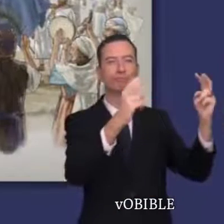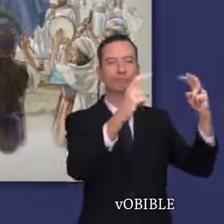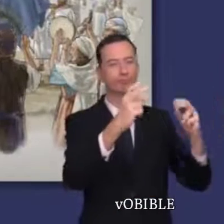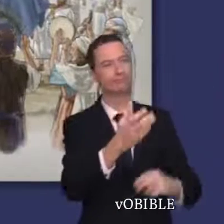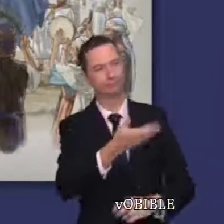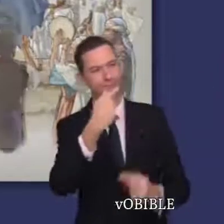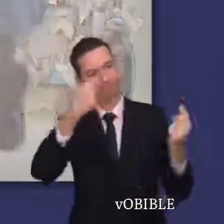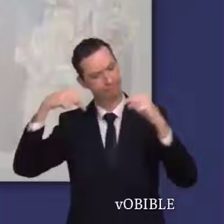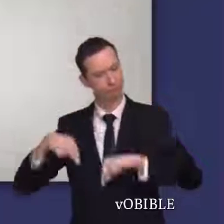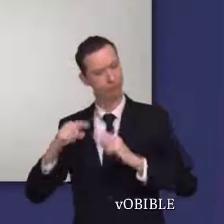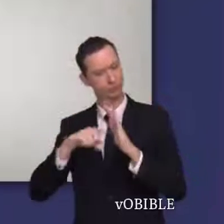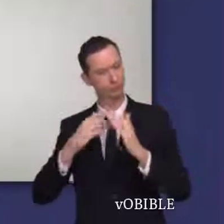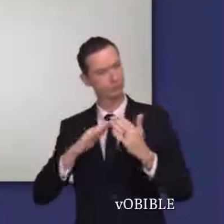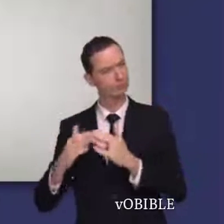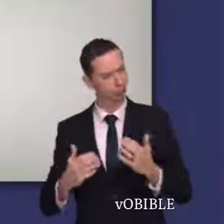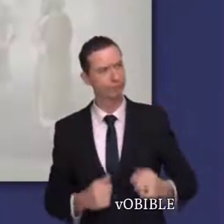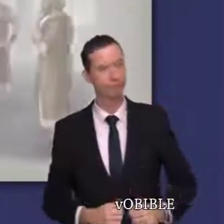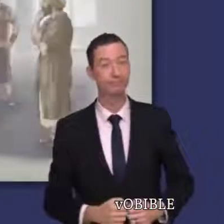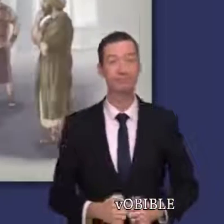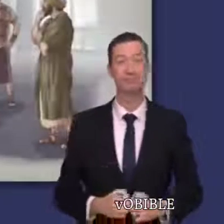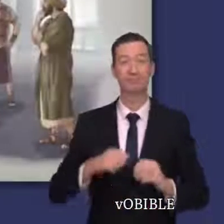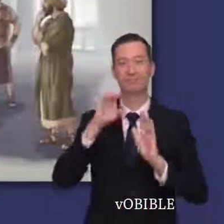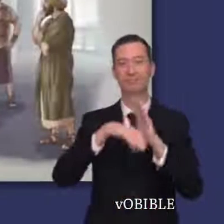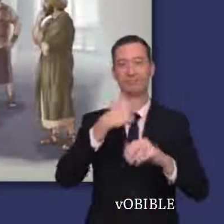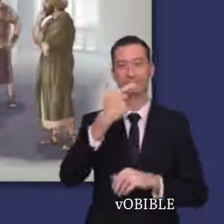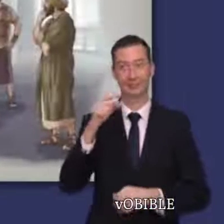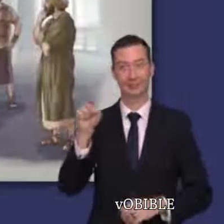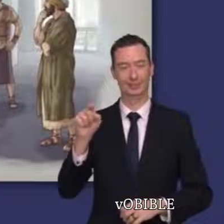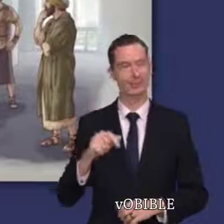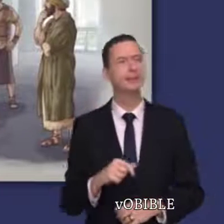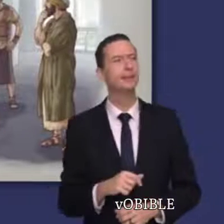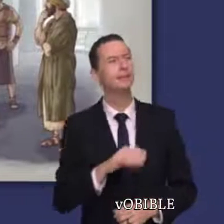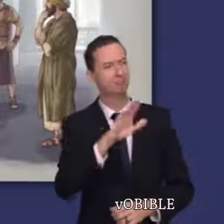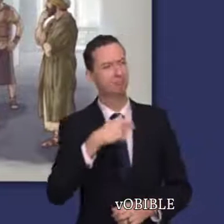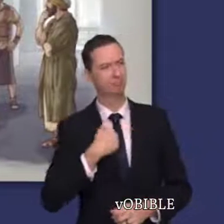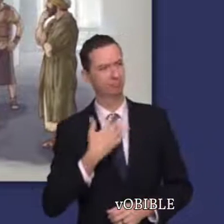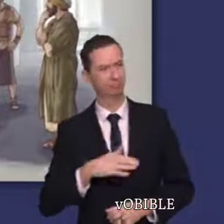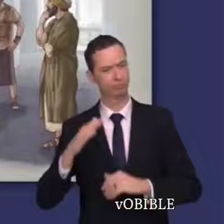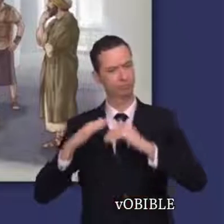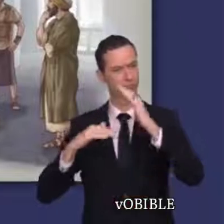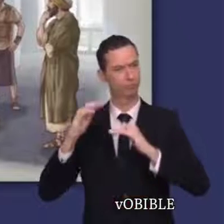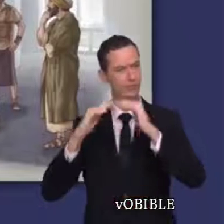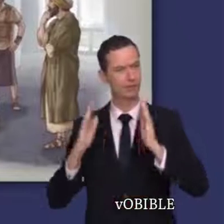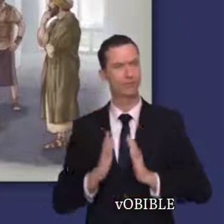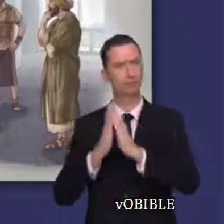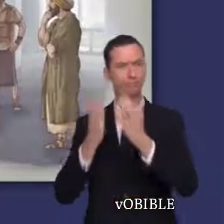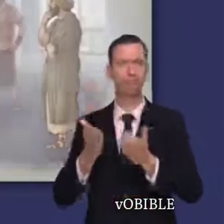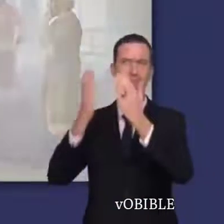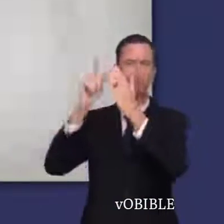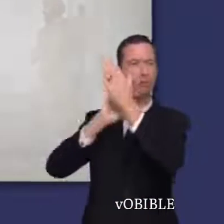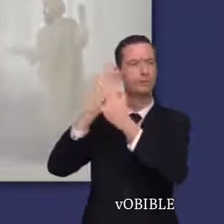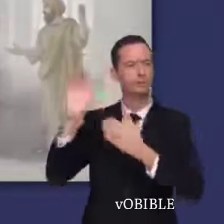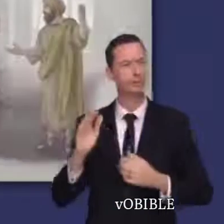Jerusalem. In chapter 7, David tells Nathan that he would like to build a house or temple for